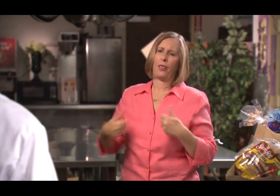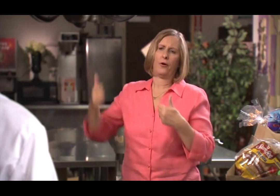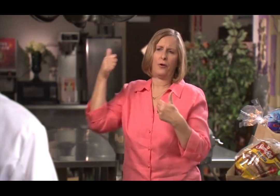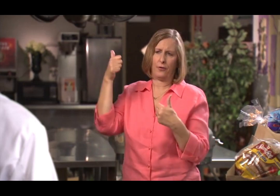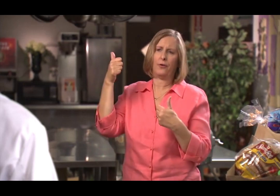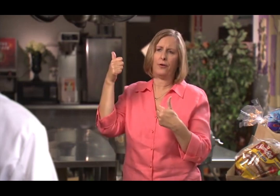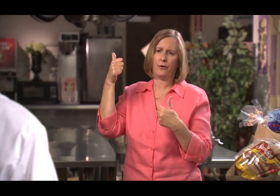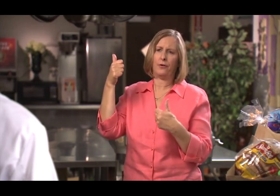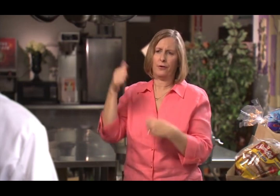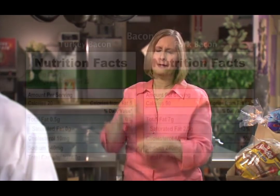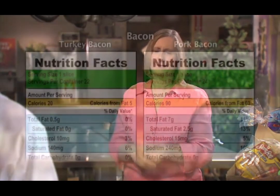clearly much healthier.